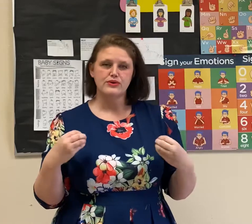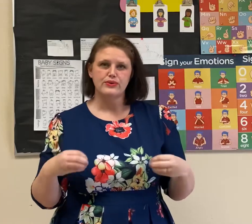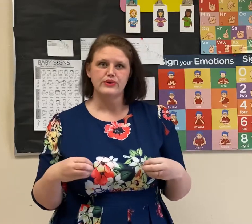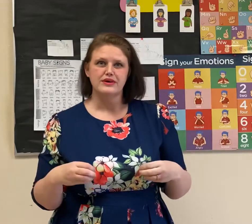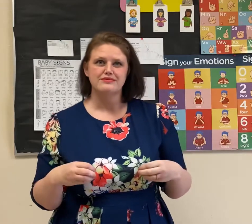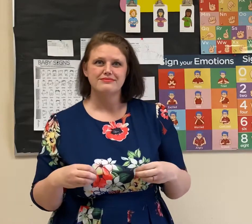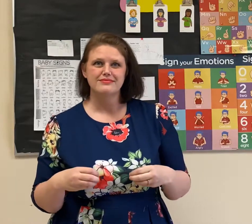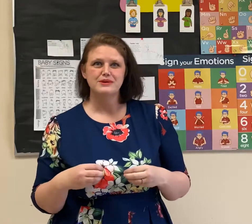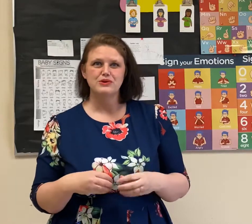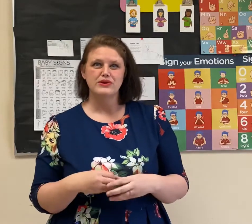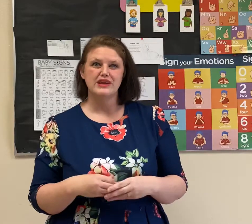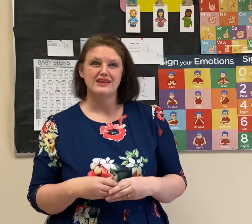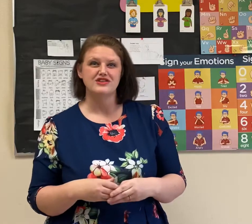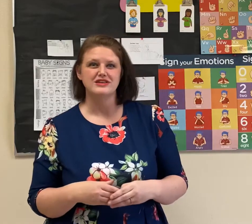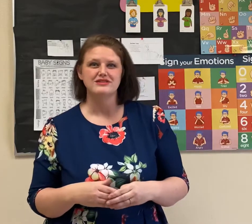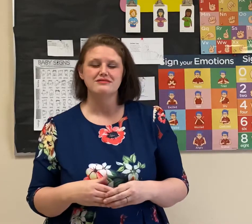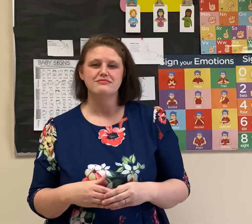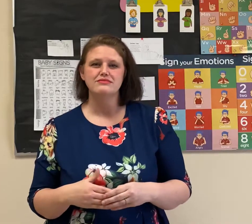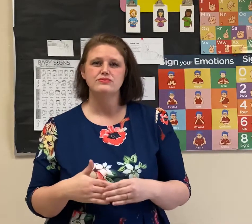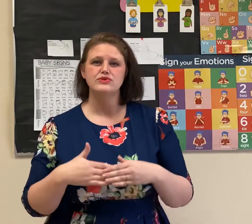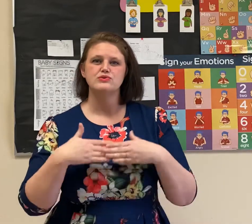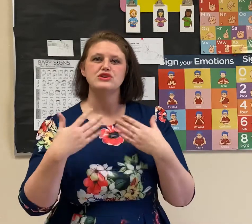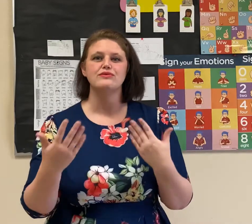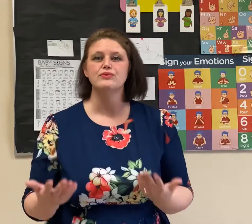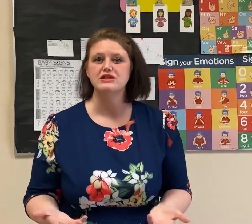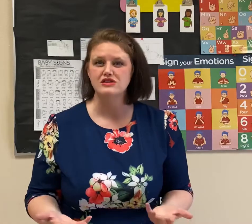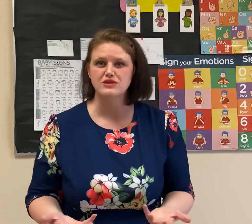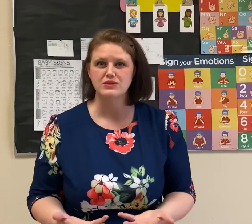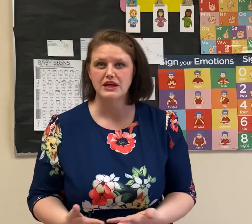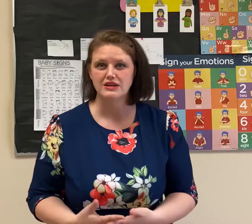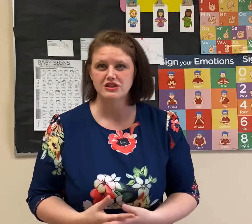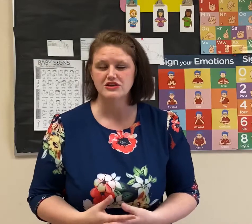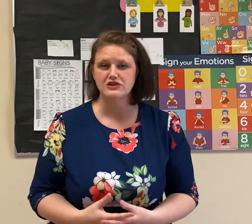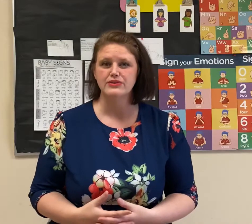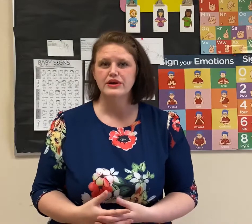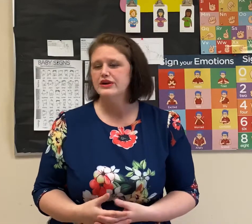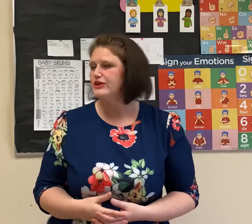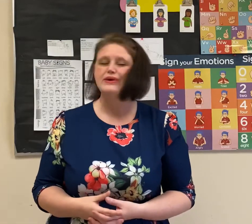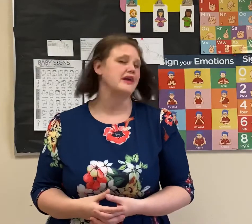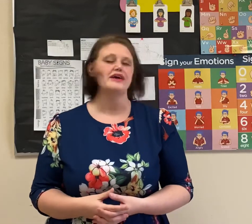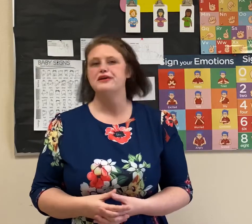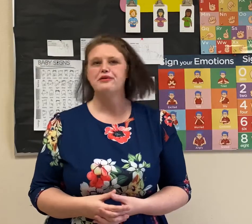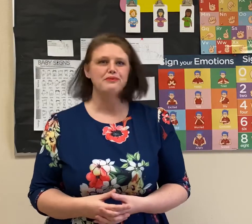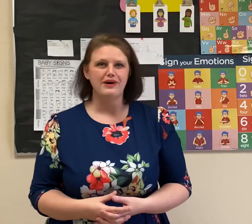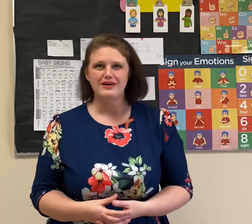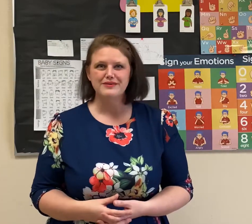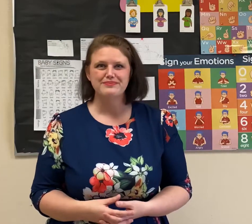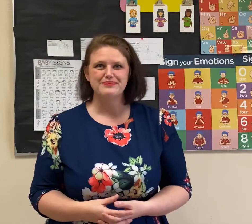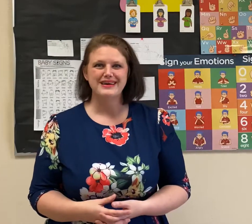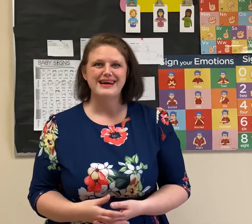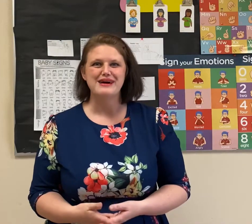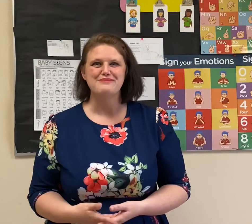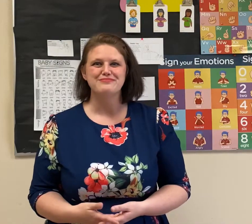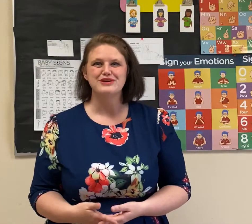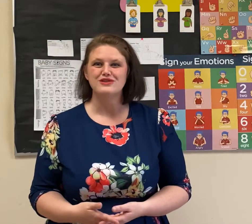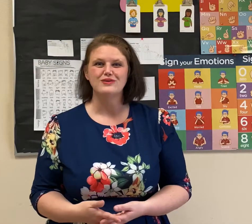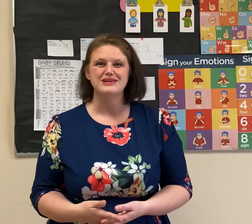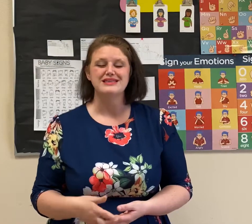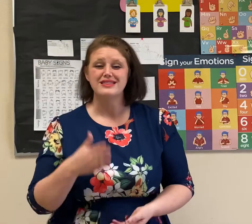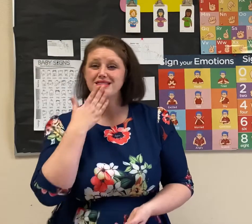core communication to whichever ones you would like to do. You can't go wrong. There's always thank